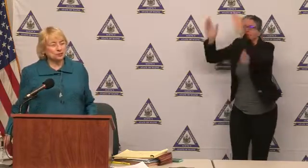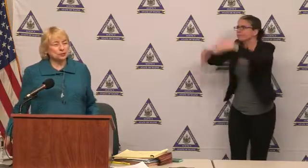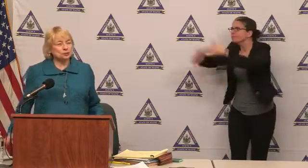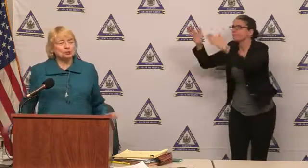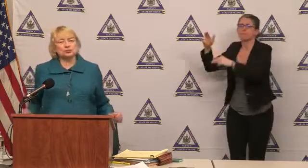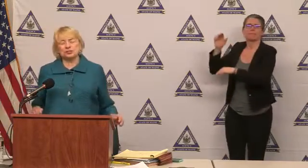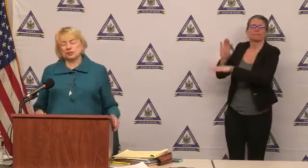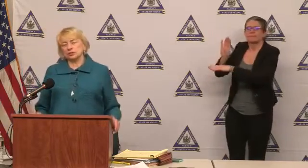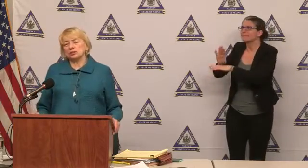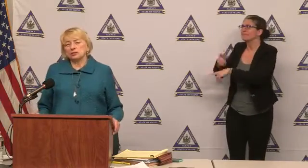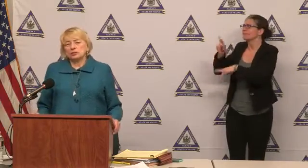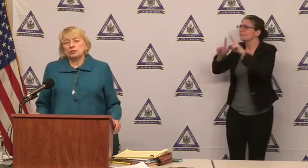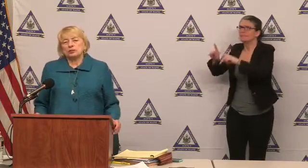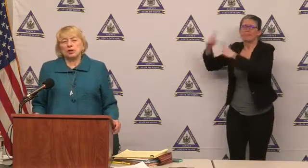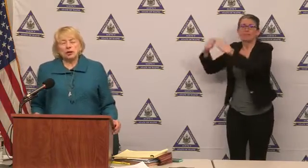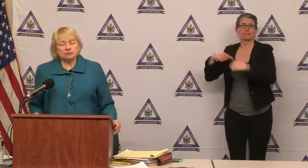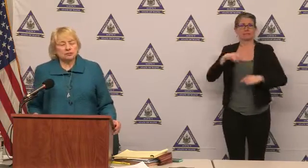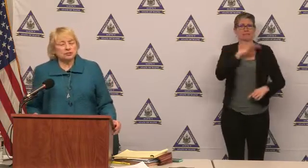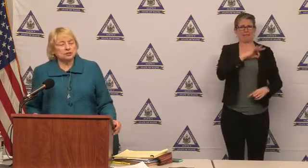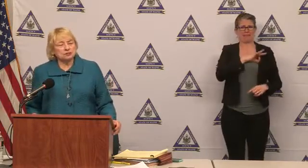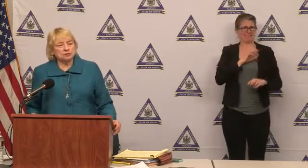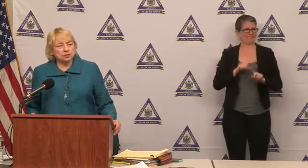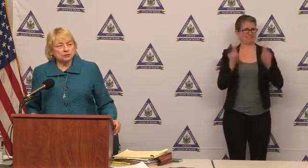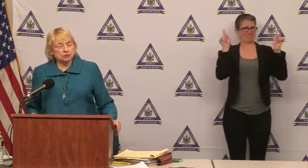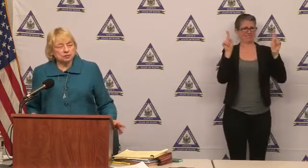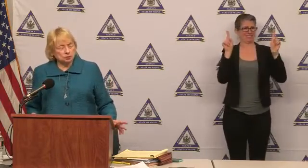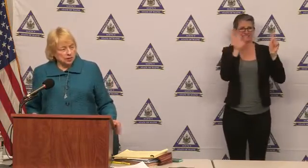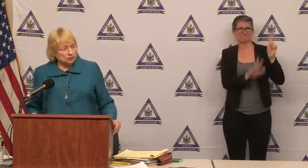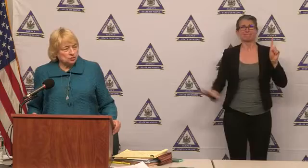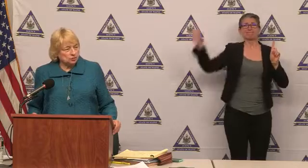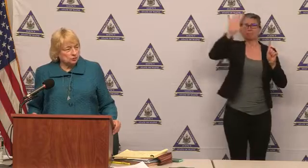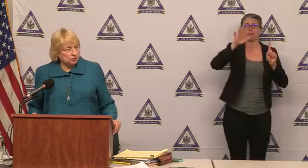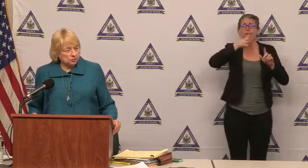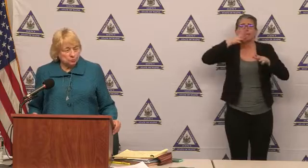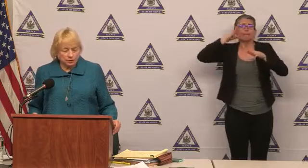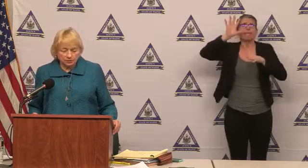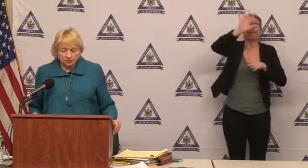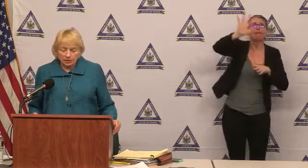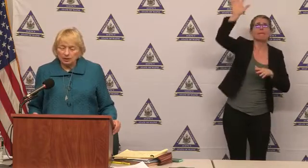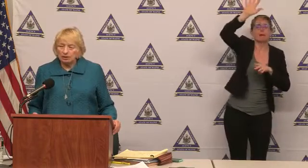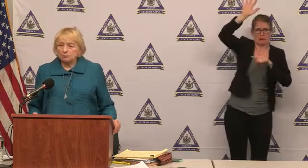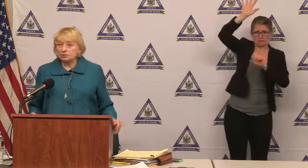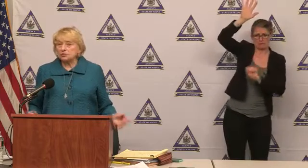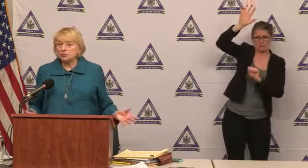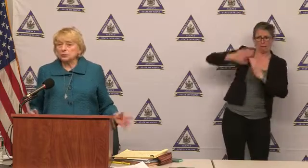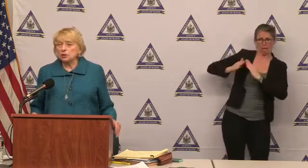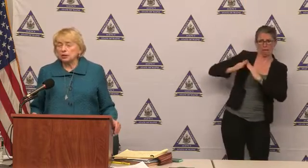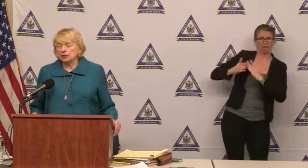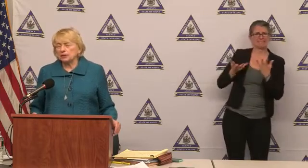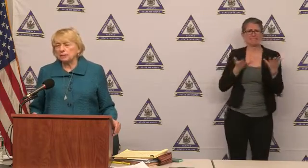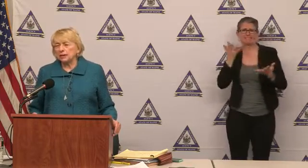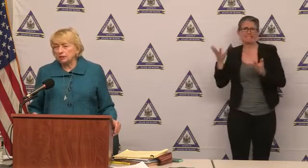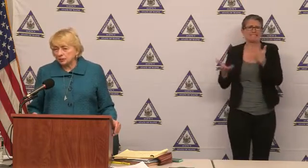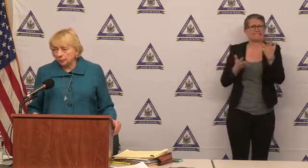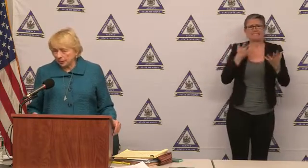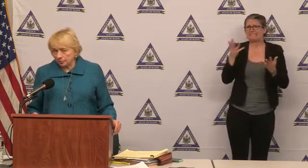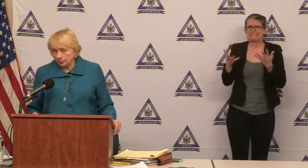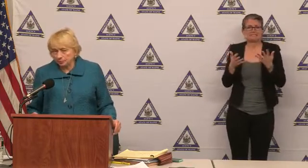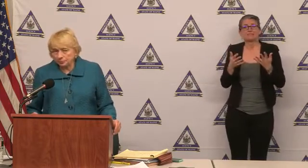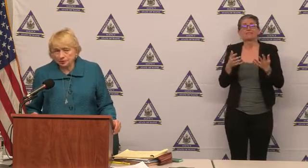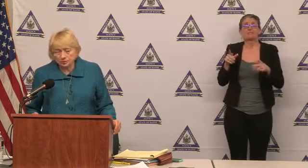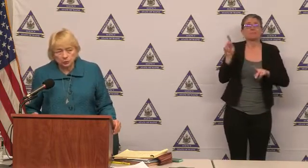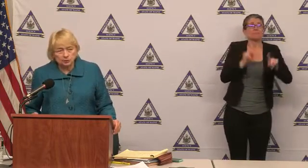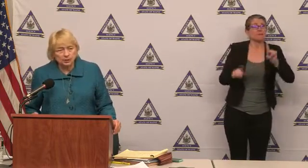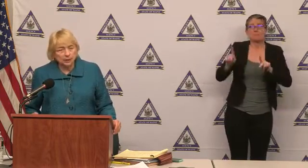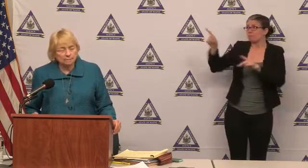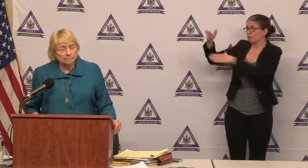unique solutions and offers of generous donations in recent weeks. Just this morning, ND Paper,